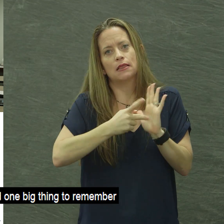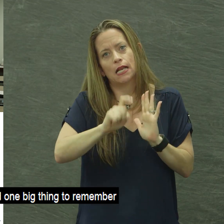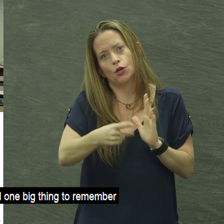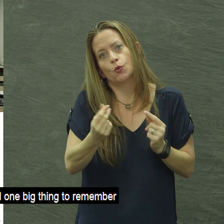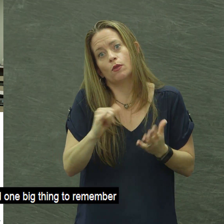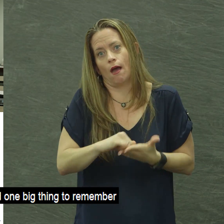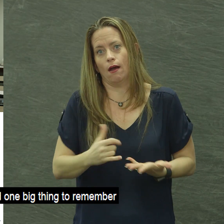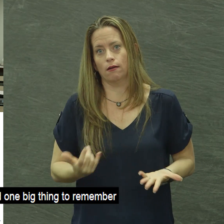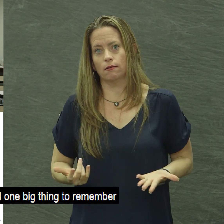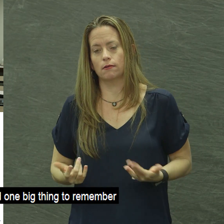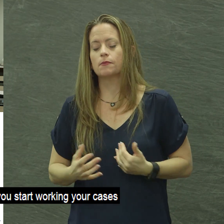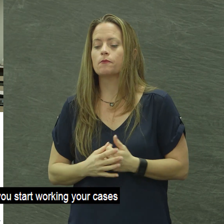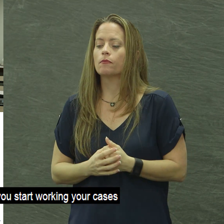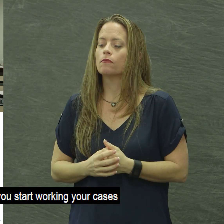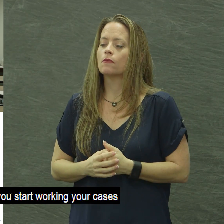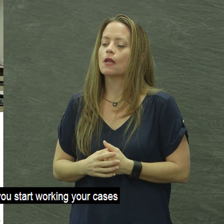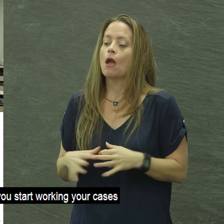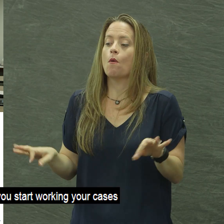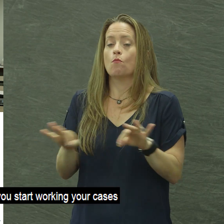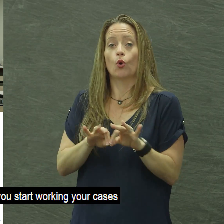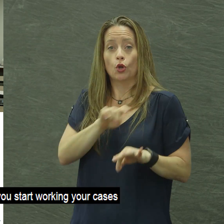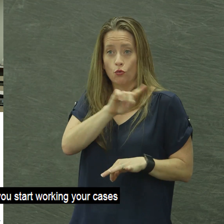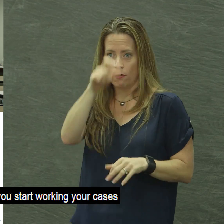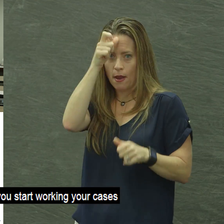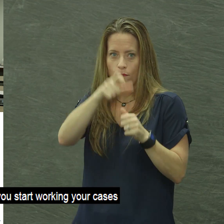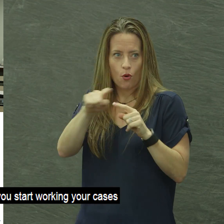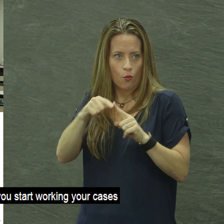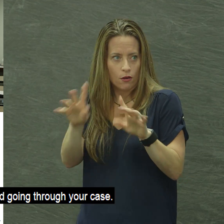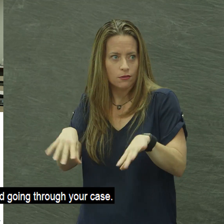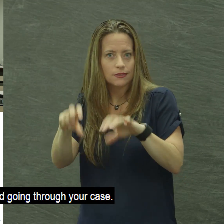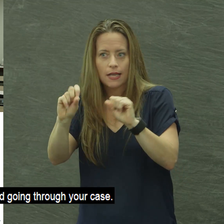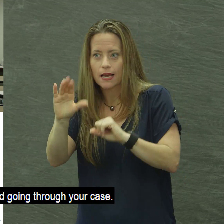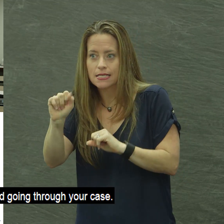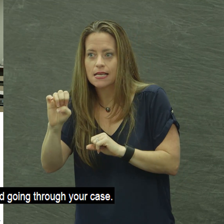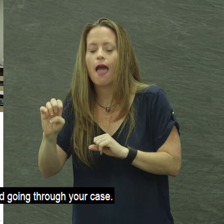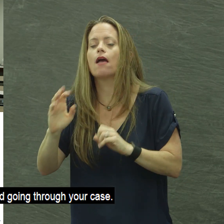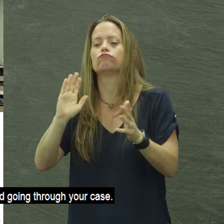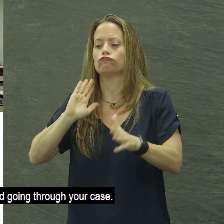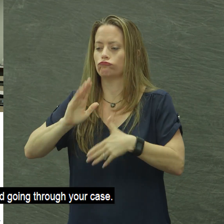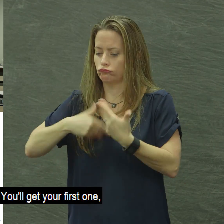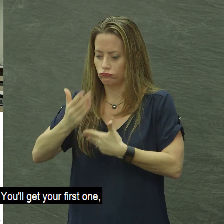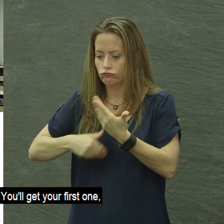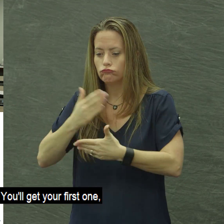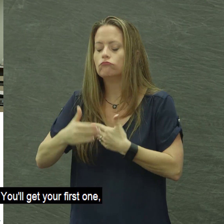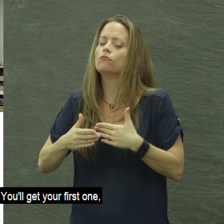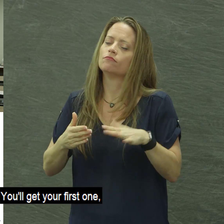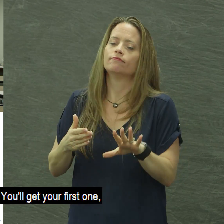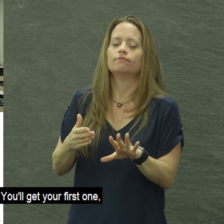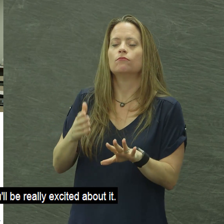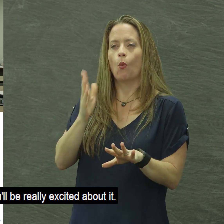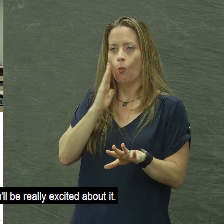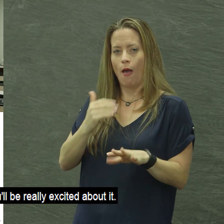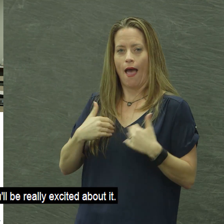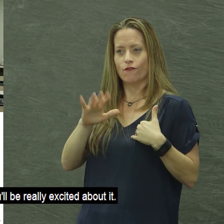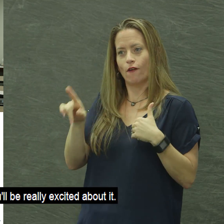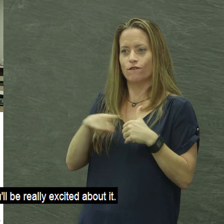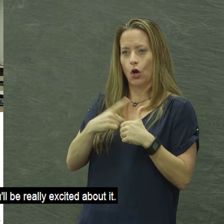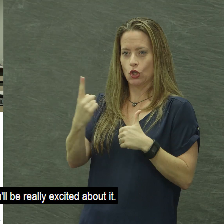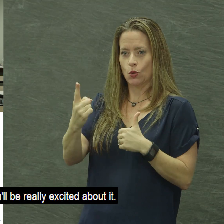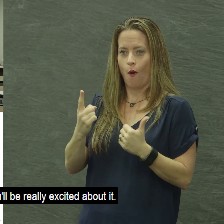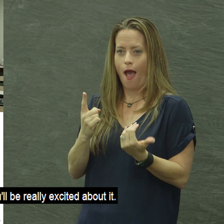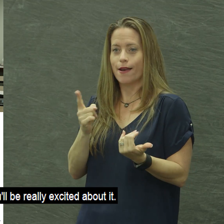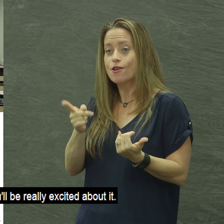And one big thing to remember as you start working your cases and going through your case, you'll get your first one, you'll be